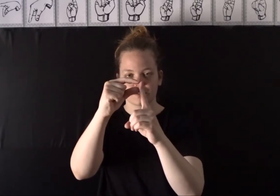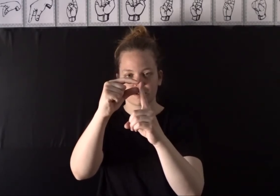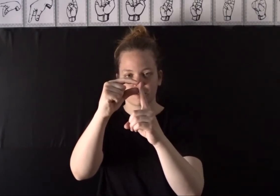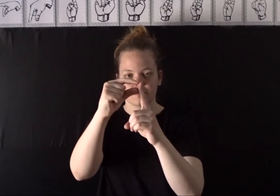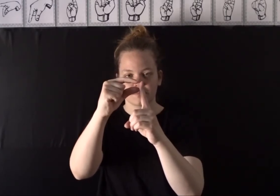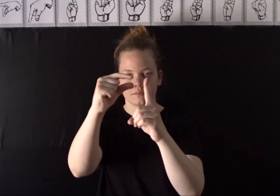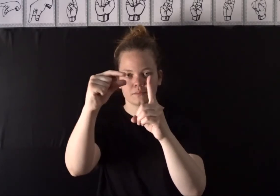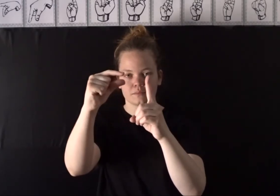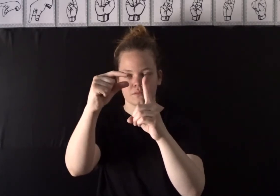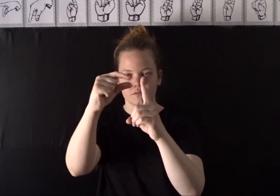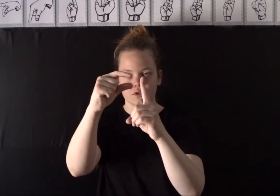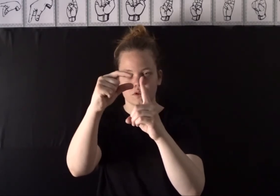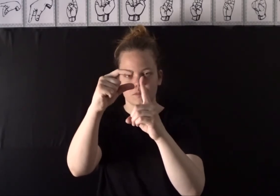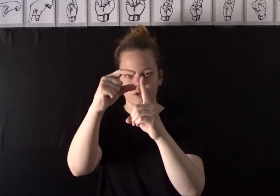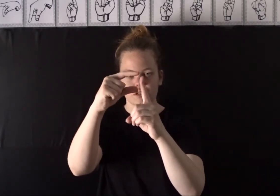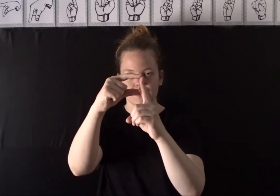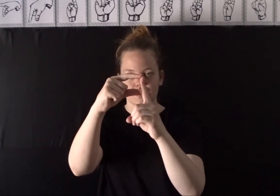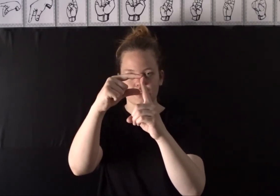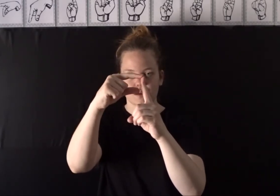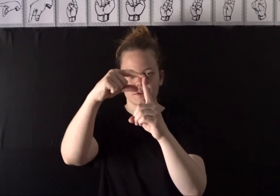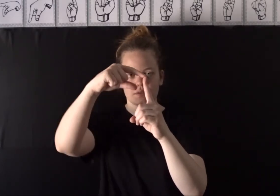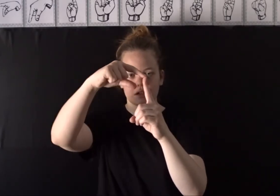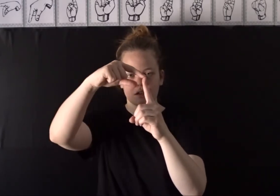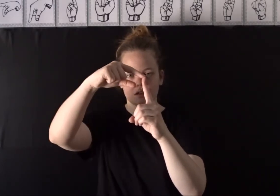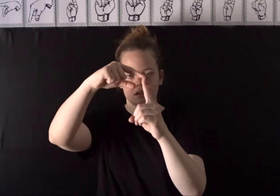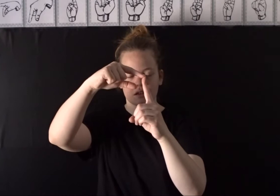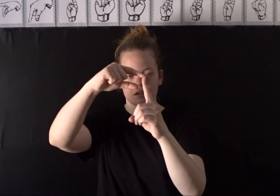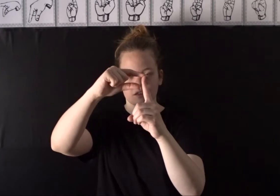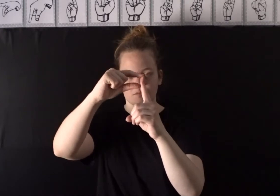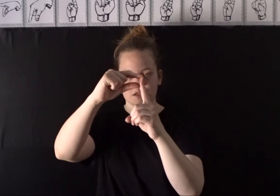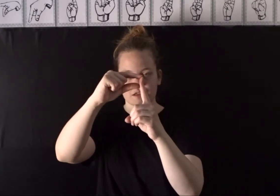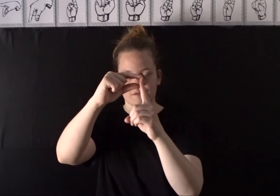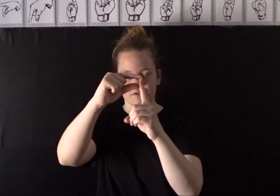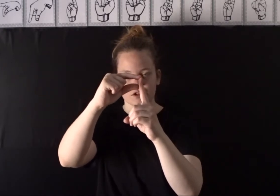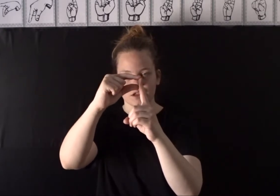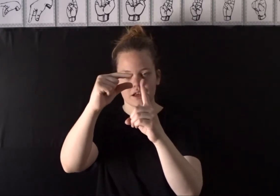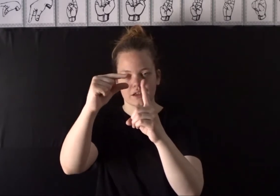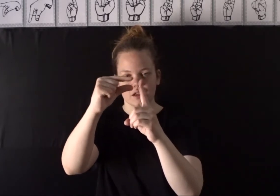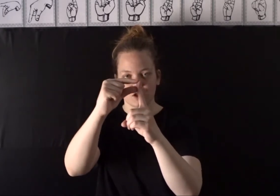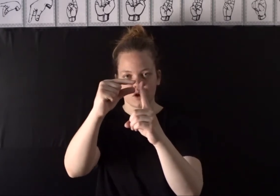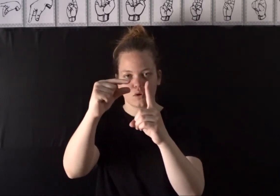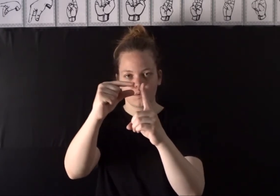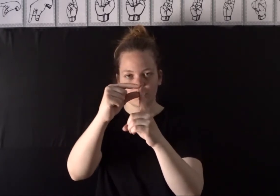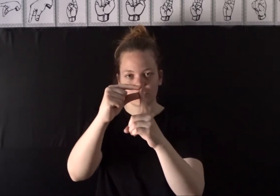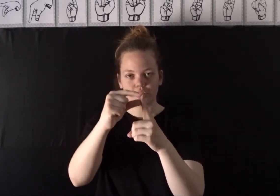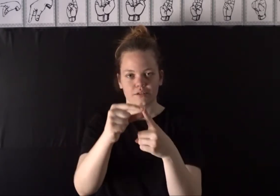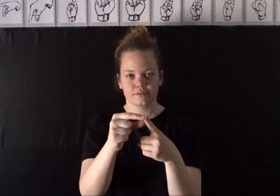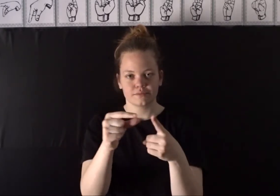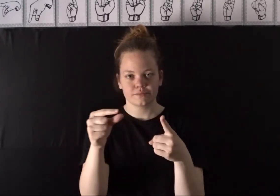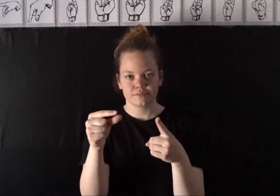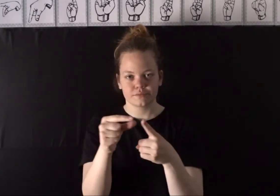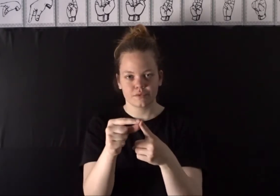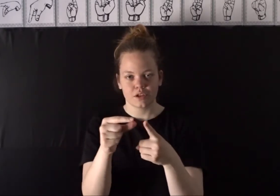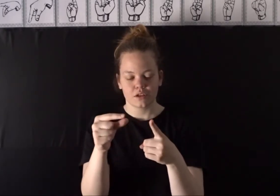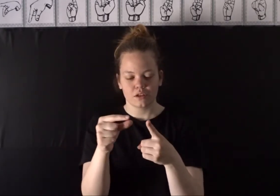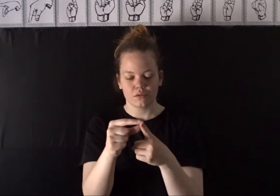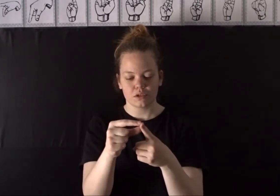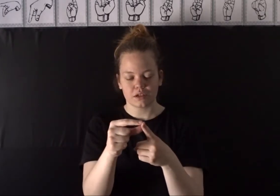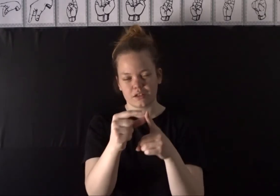top. So your pointer finger is at the top of your finger, and then the thumb's at that first line. Word. Word. And usually